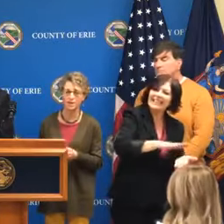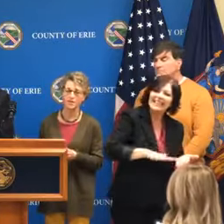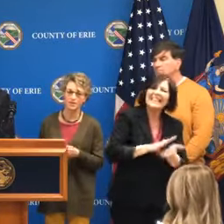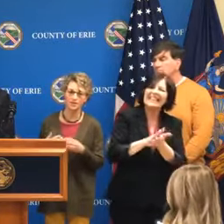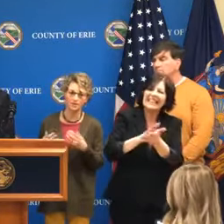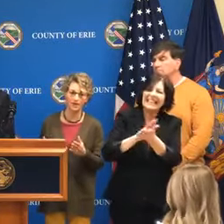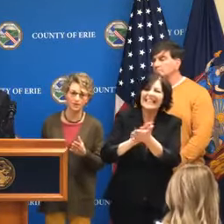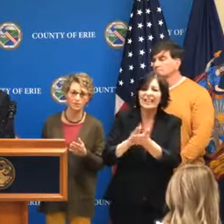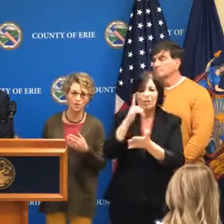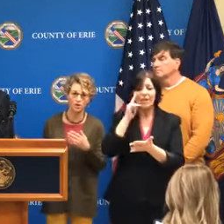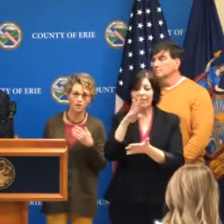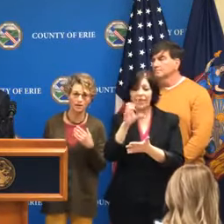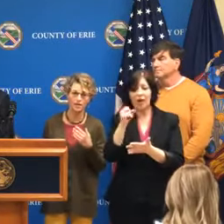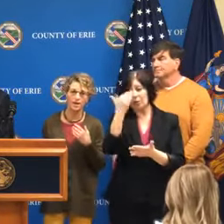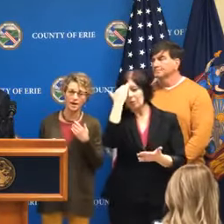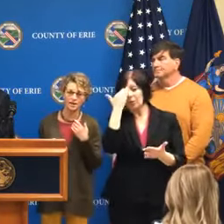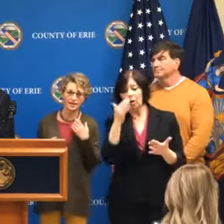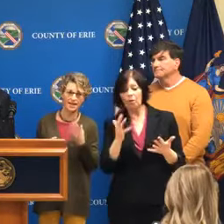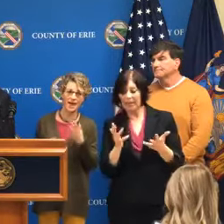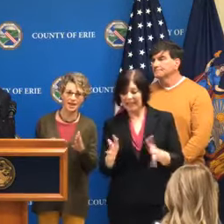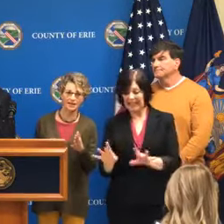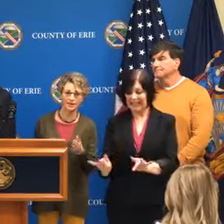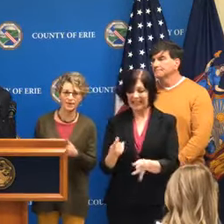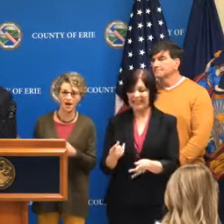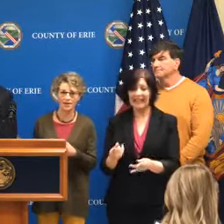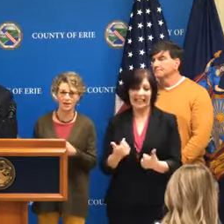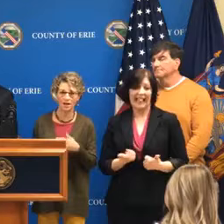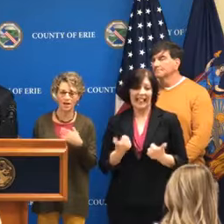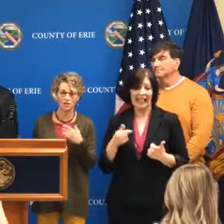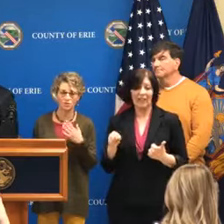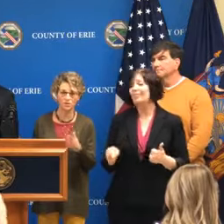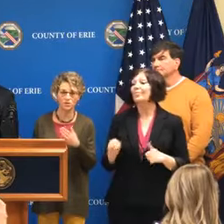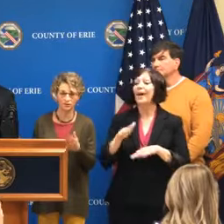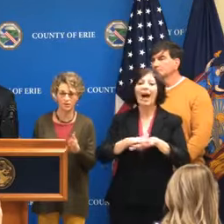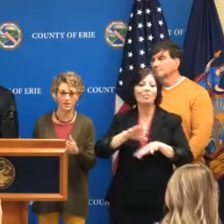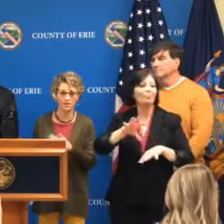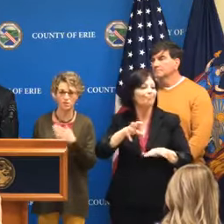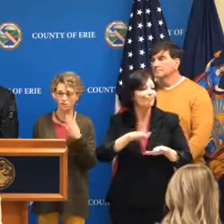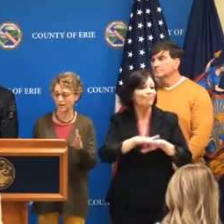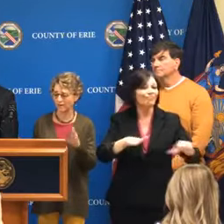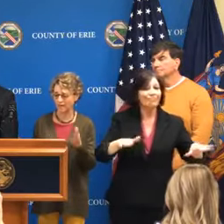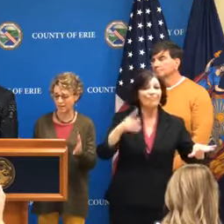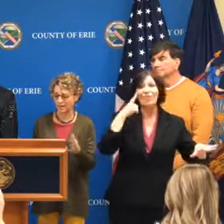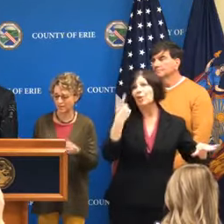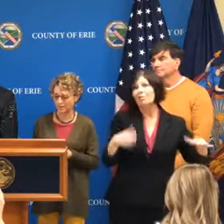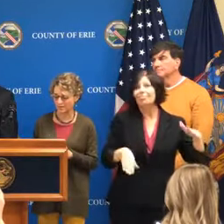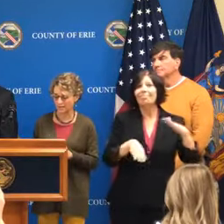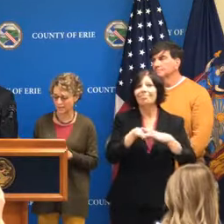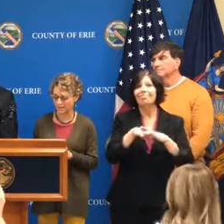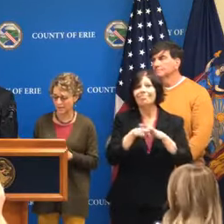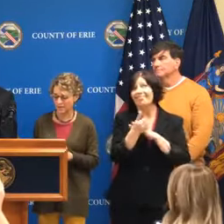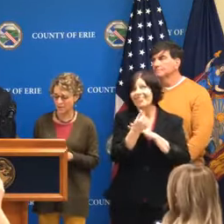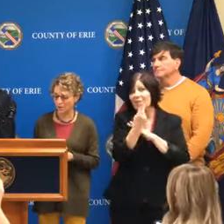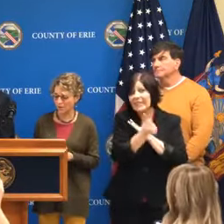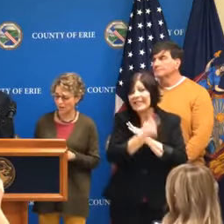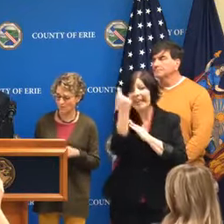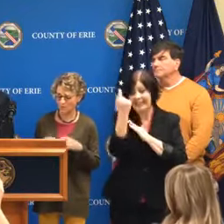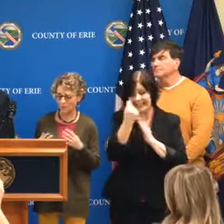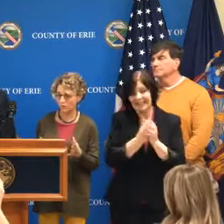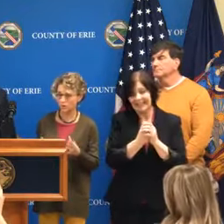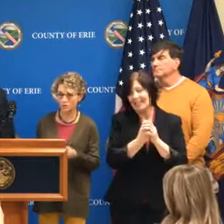clean, because the virus we know can stay active on dormant surfaces for at least several days.